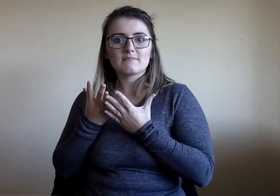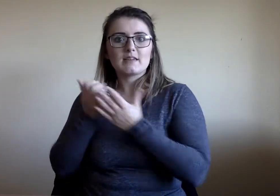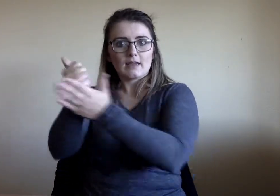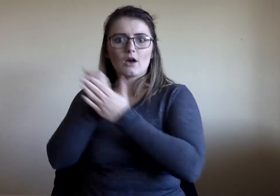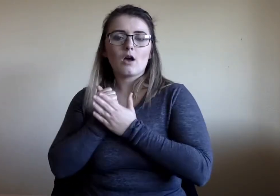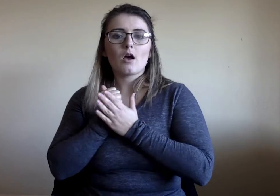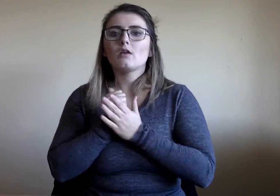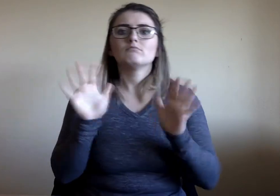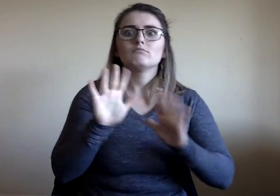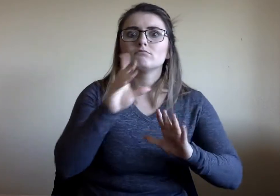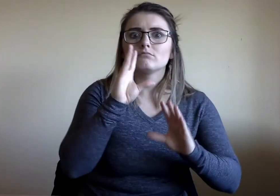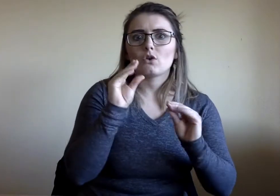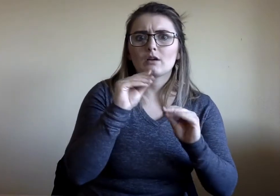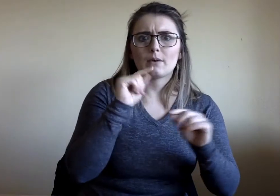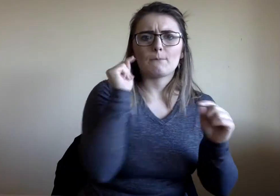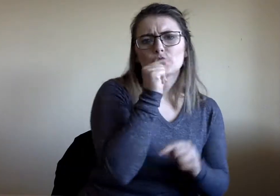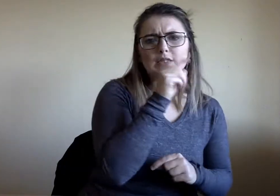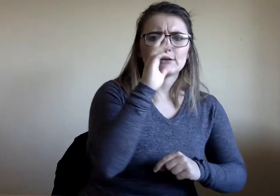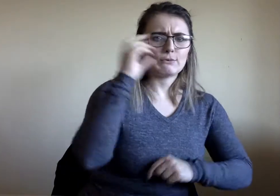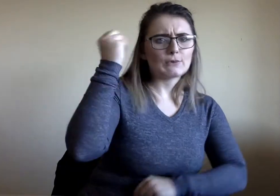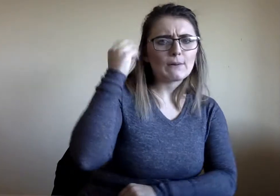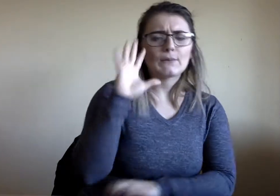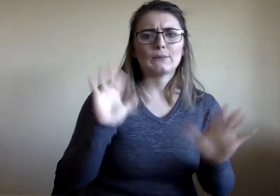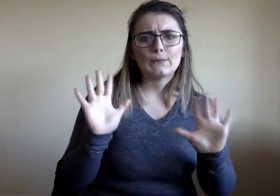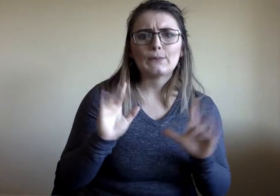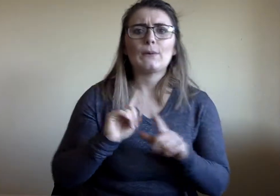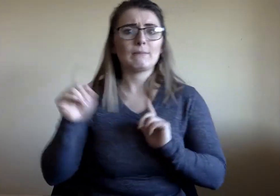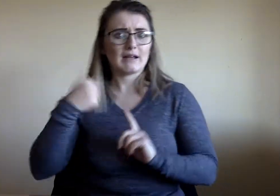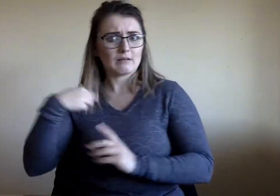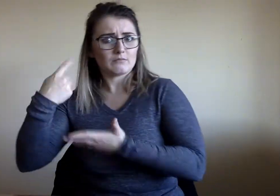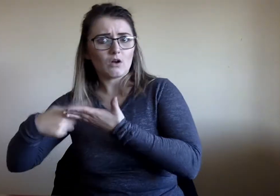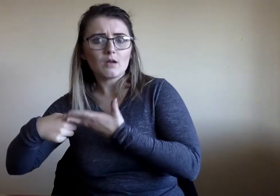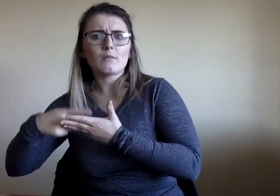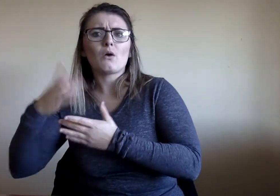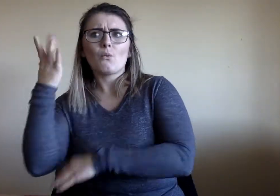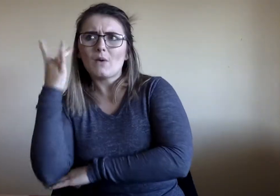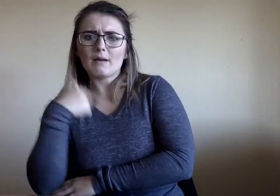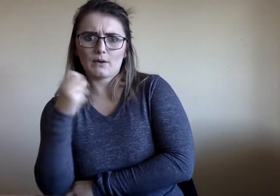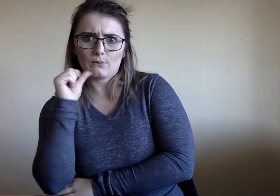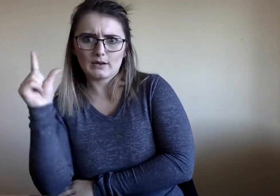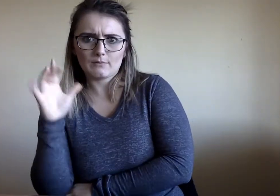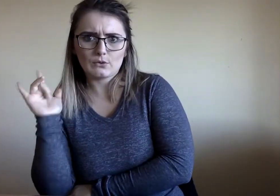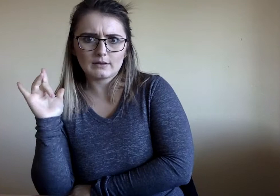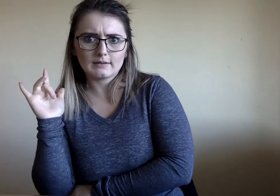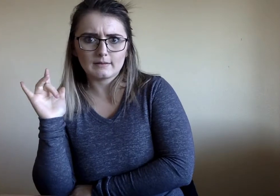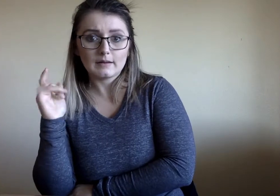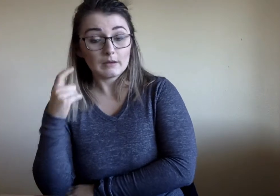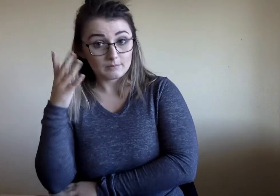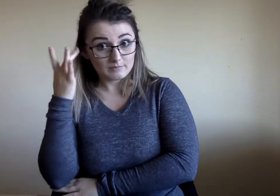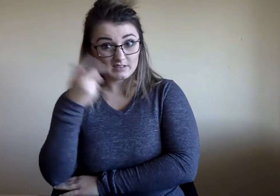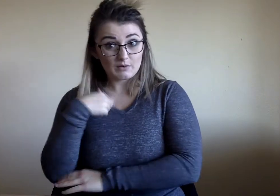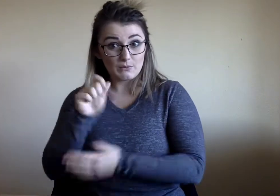brushing your teeth or showering. I'm talking about, why am I waking up early? Is it because I want to write a book? Okay, great.